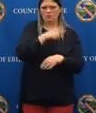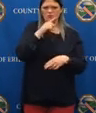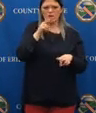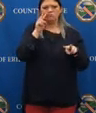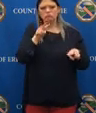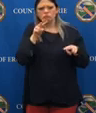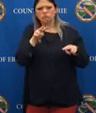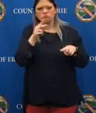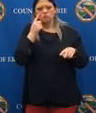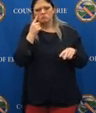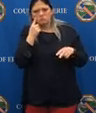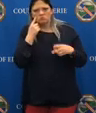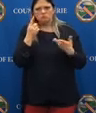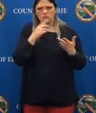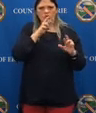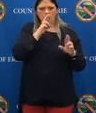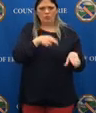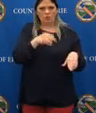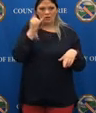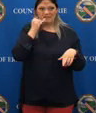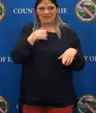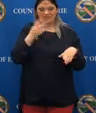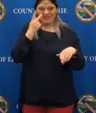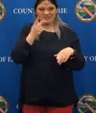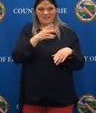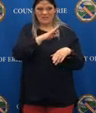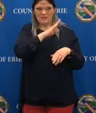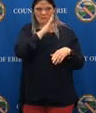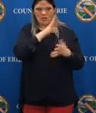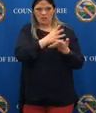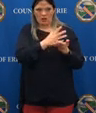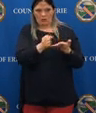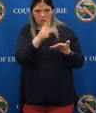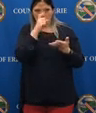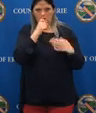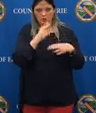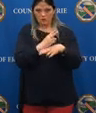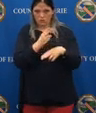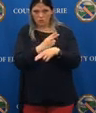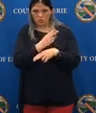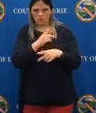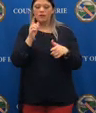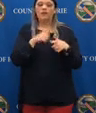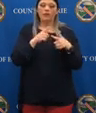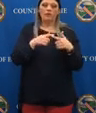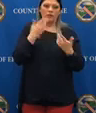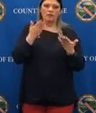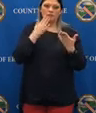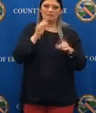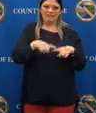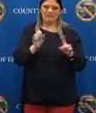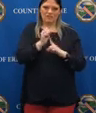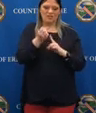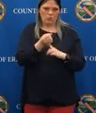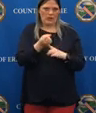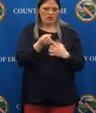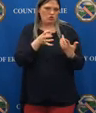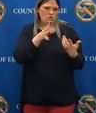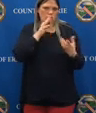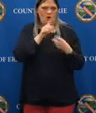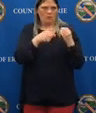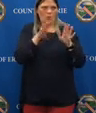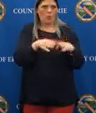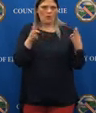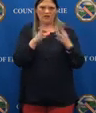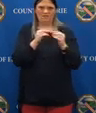the number of beds dramatically decrease because of current usage, I think we'd be in a different situation talking about opening up the convention